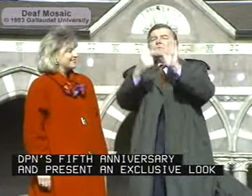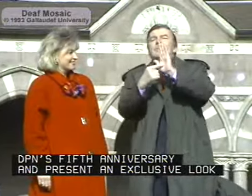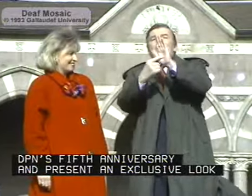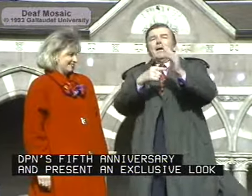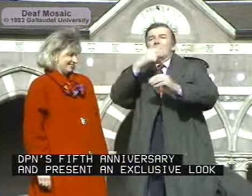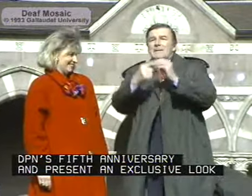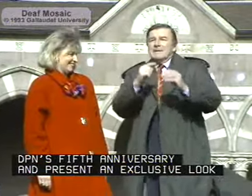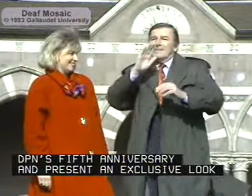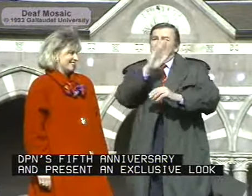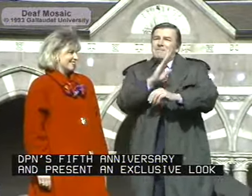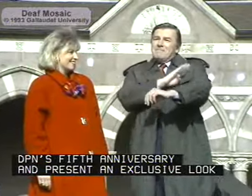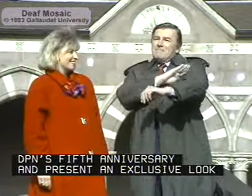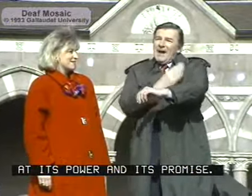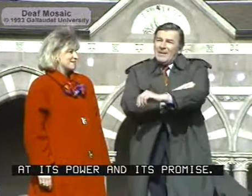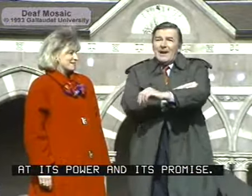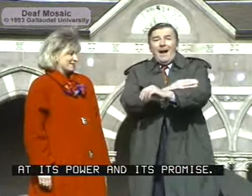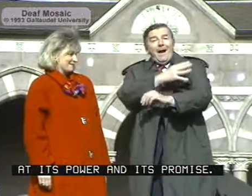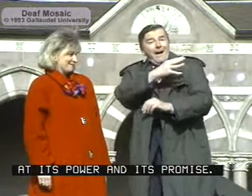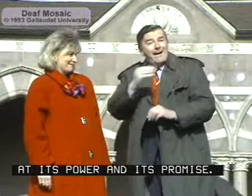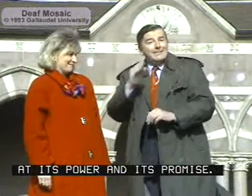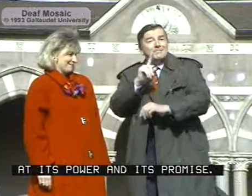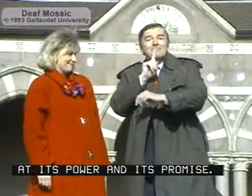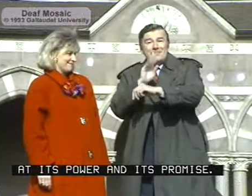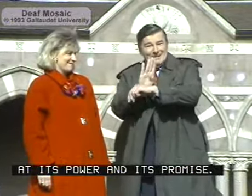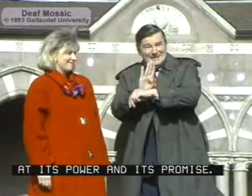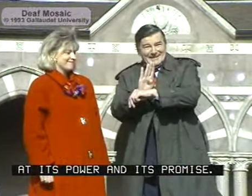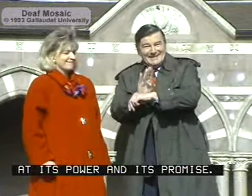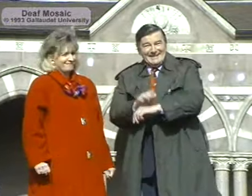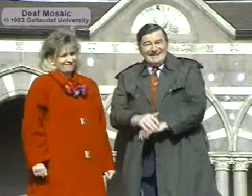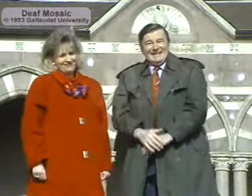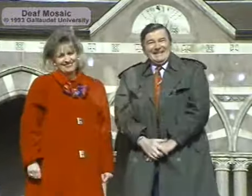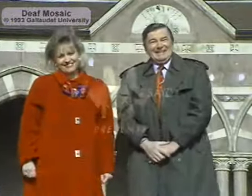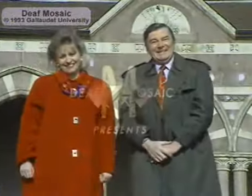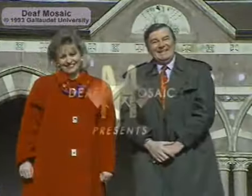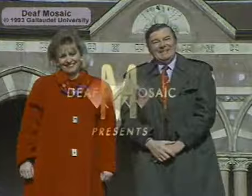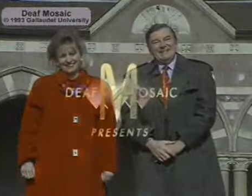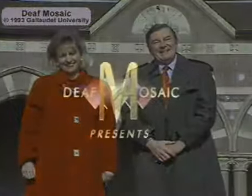an exclusive look at its power and its promise.